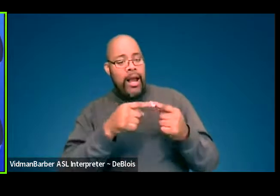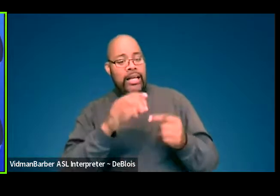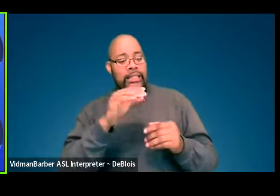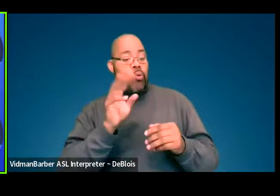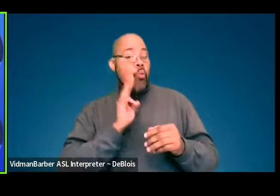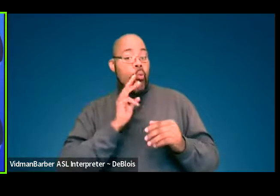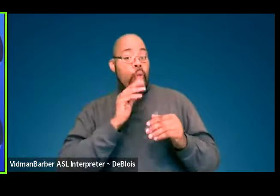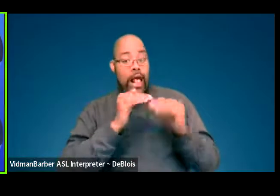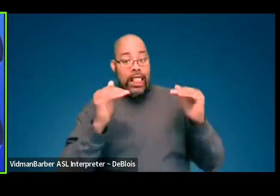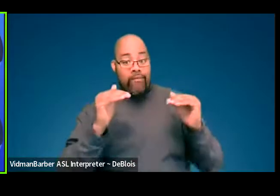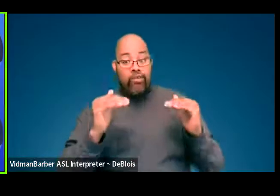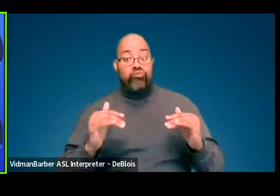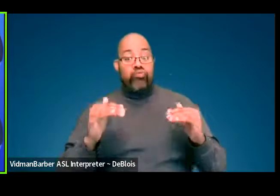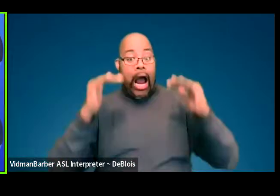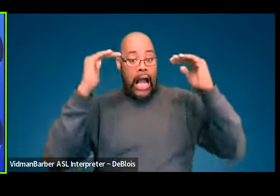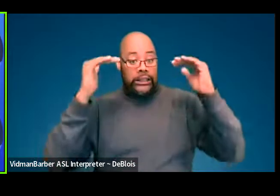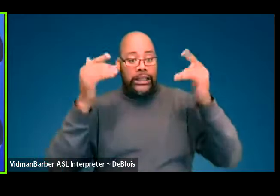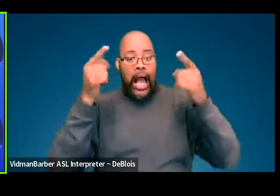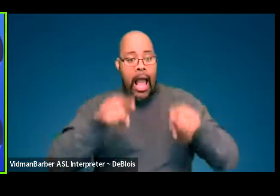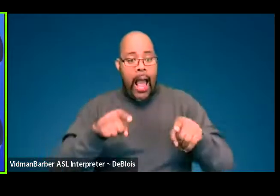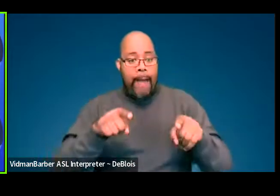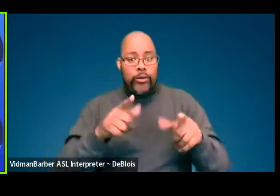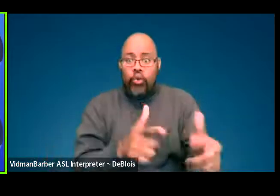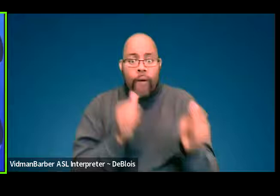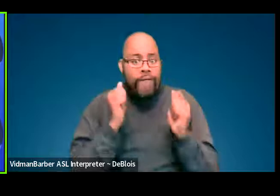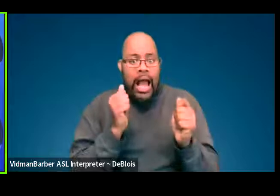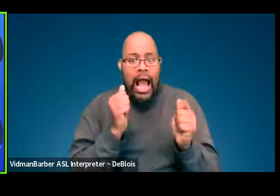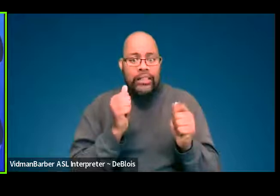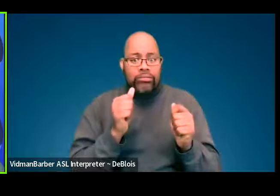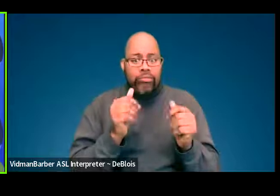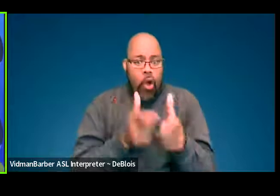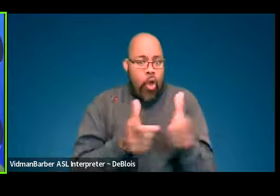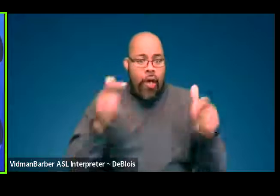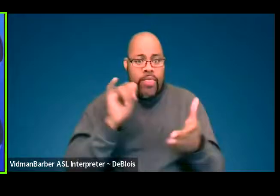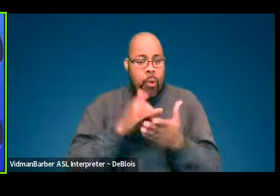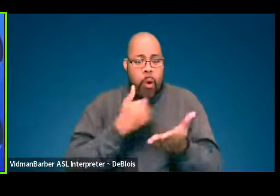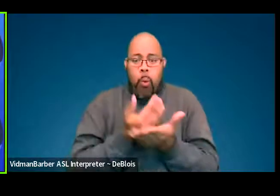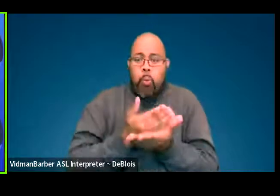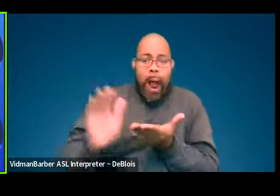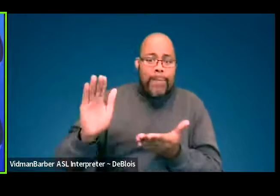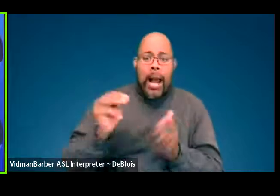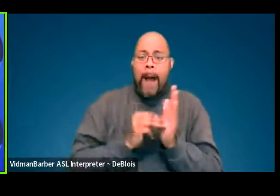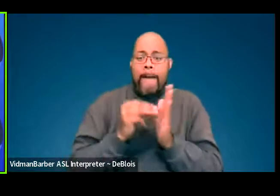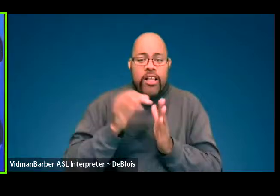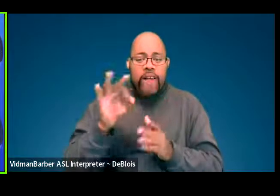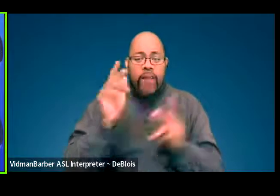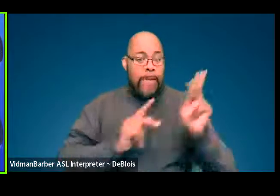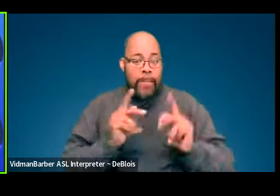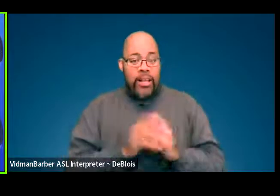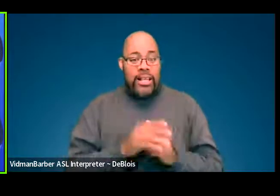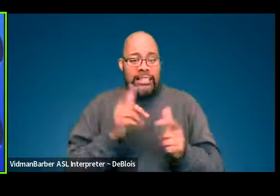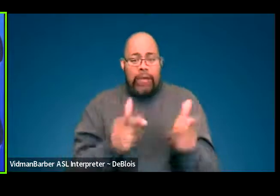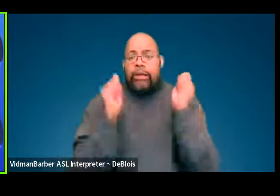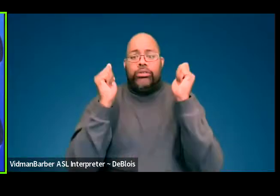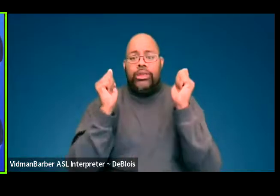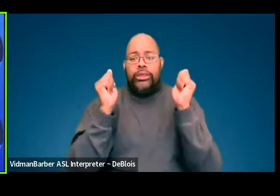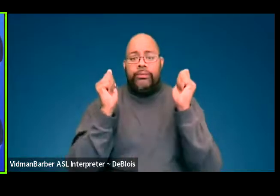level rise happening so fast and so large that we're wiping out millions of people